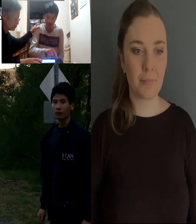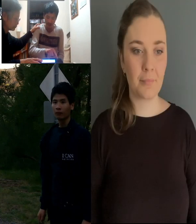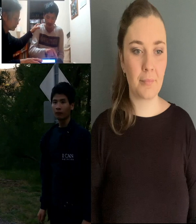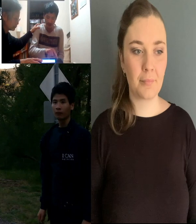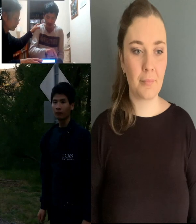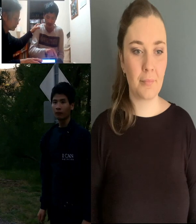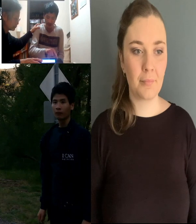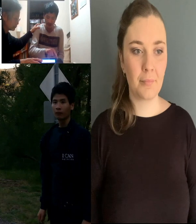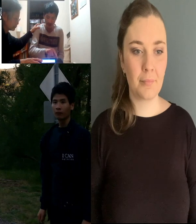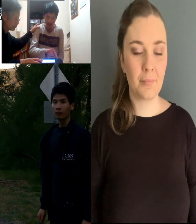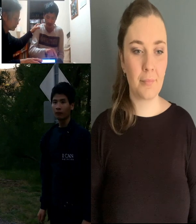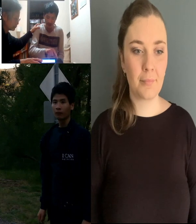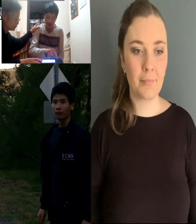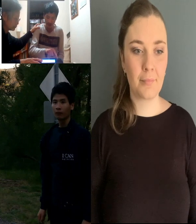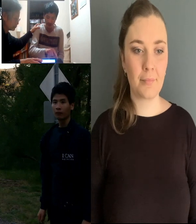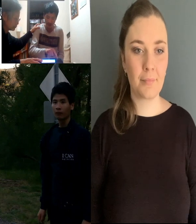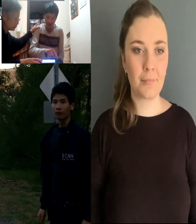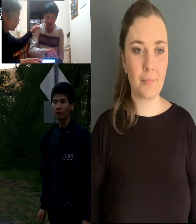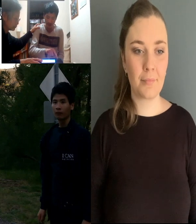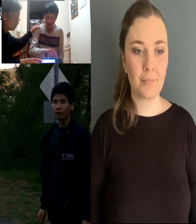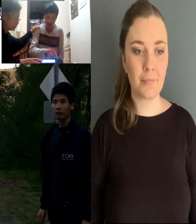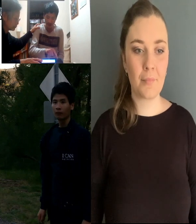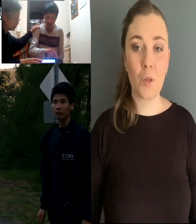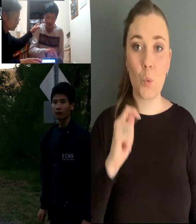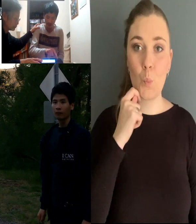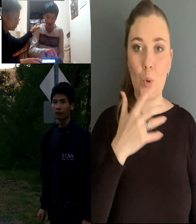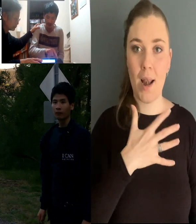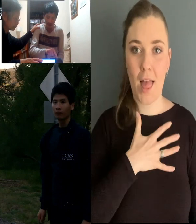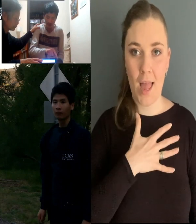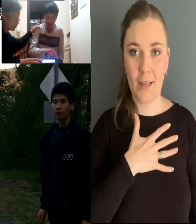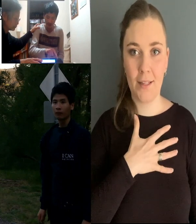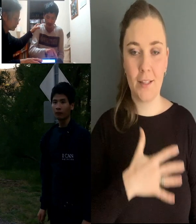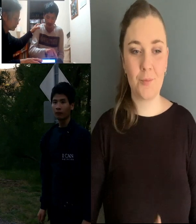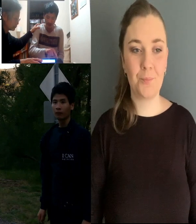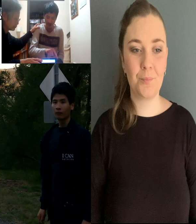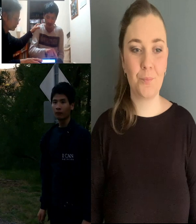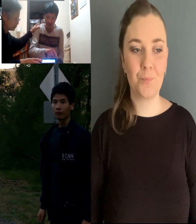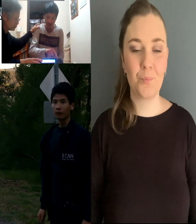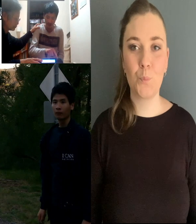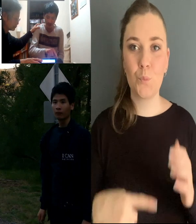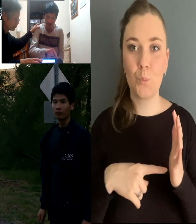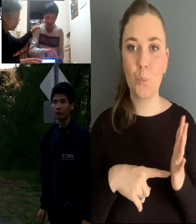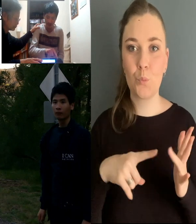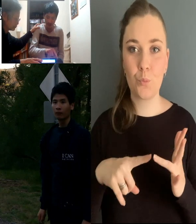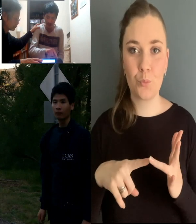you would like to